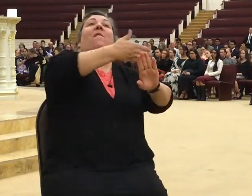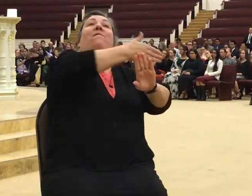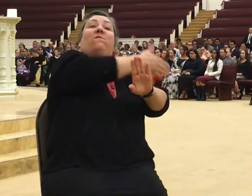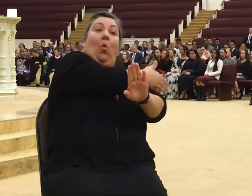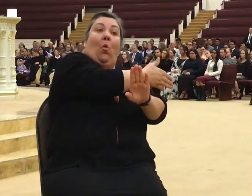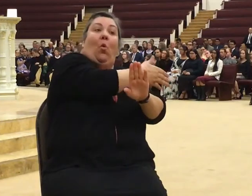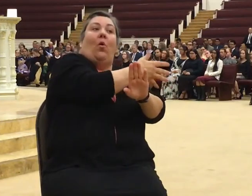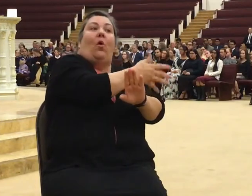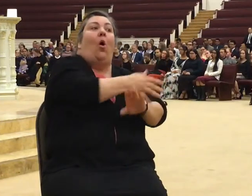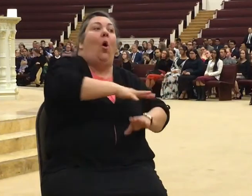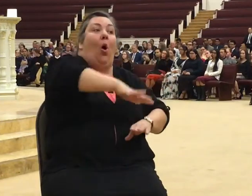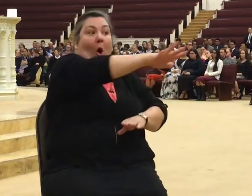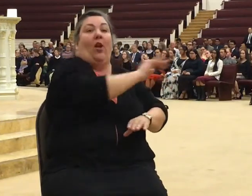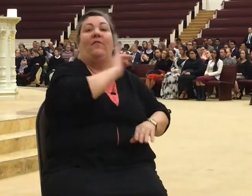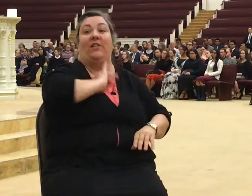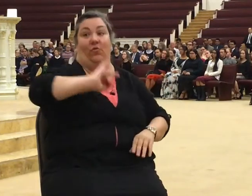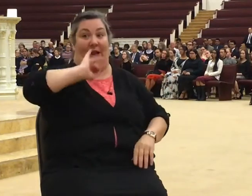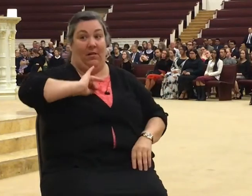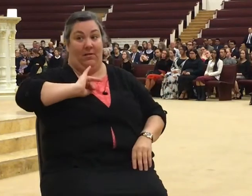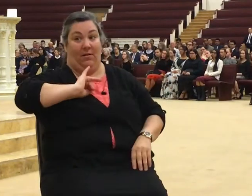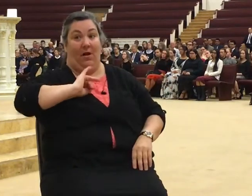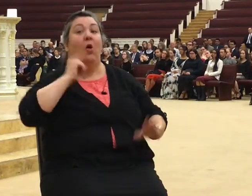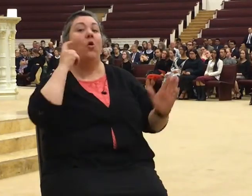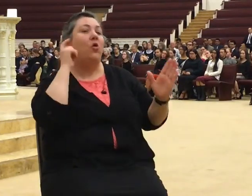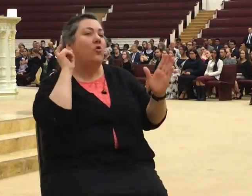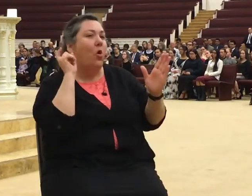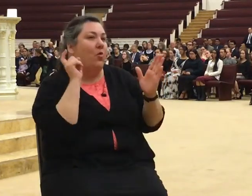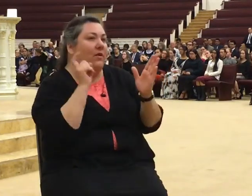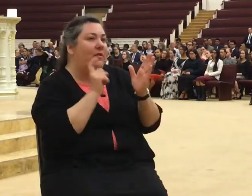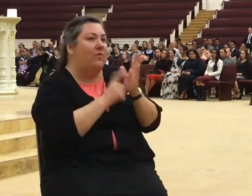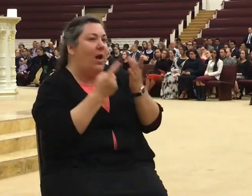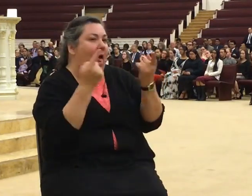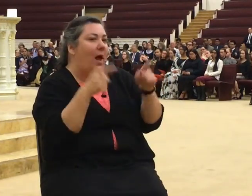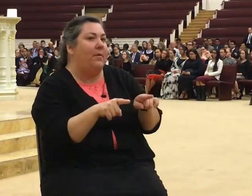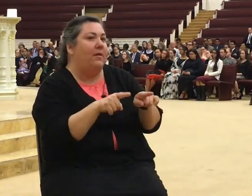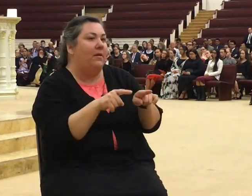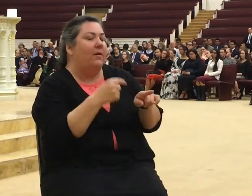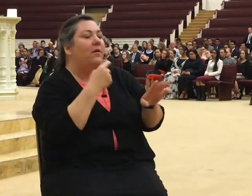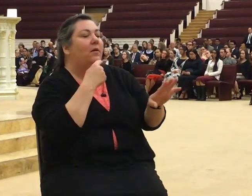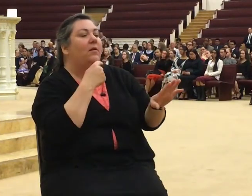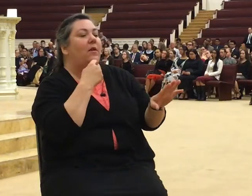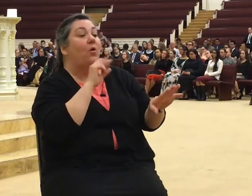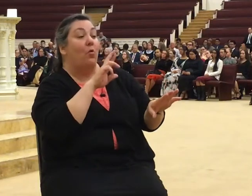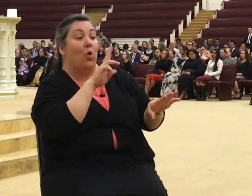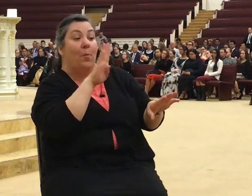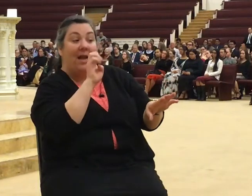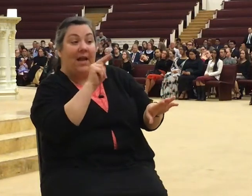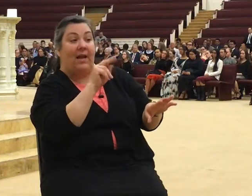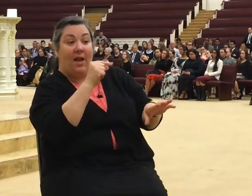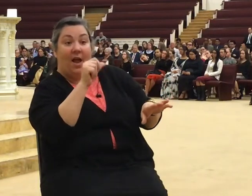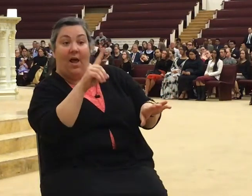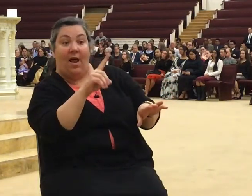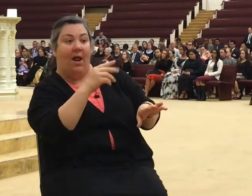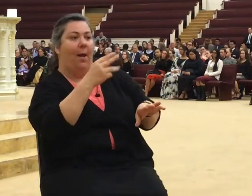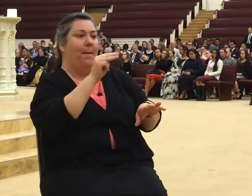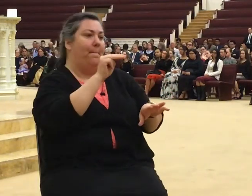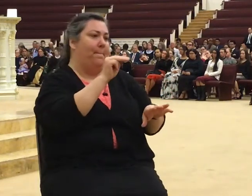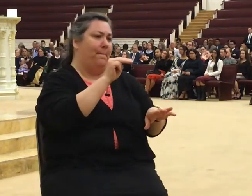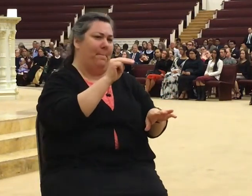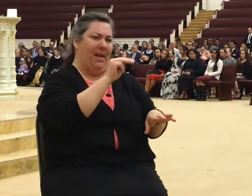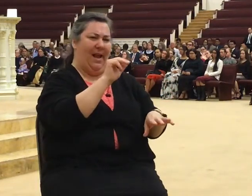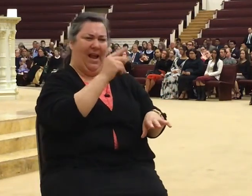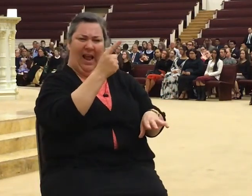Israel. I want you to notice what happened right here. He said, all right, Reuben and Gad and